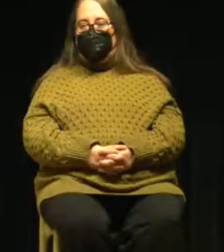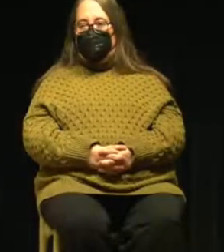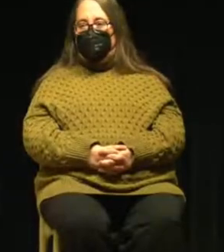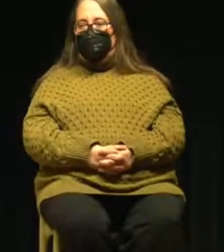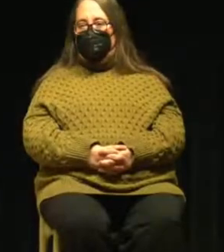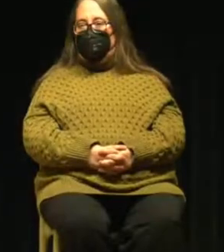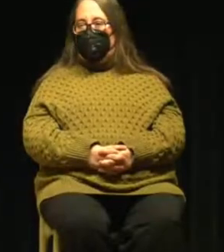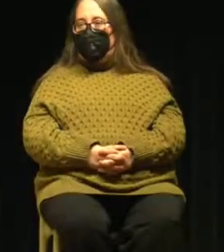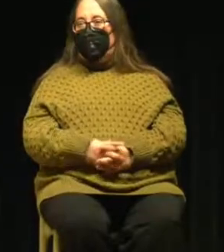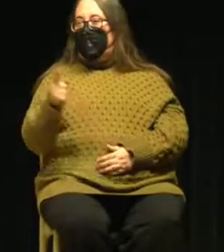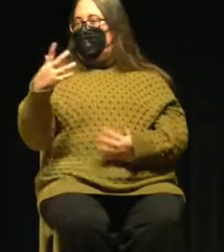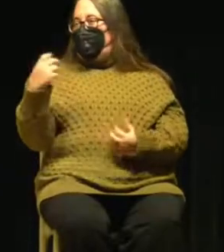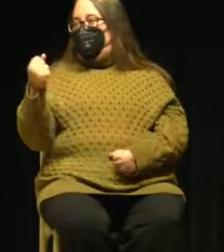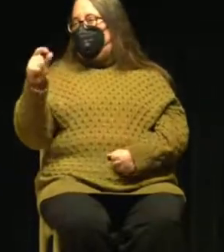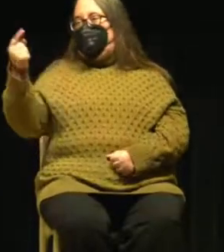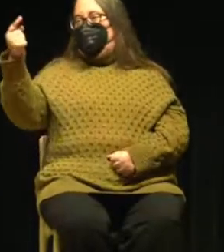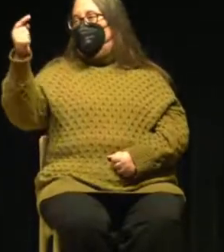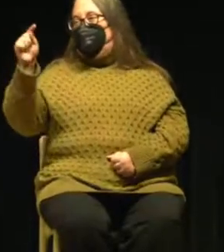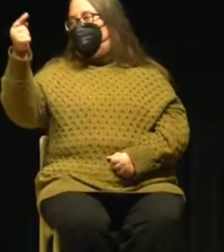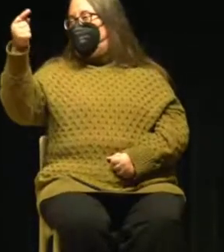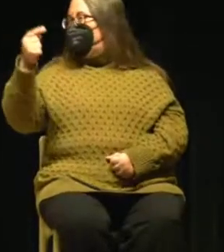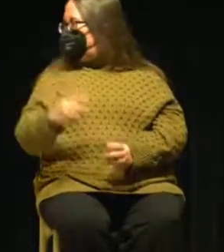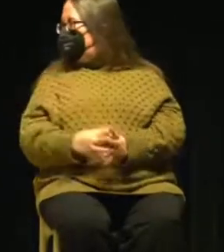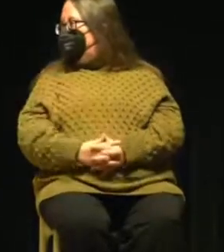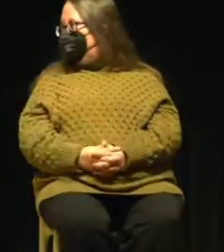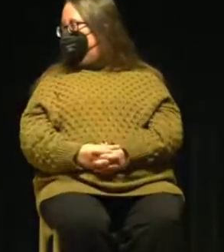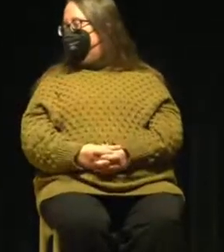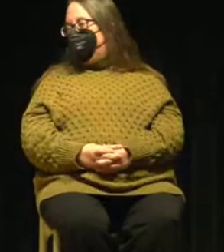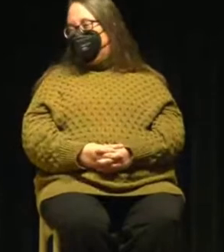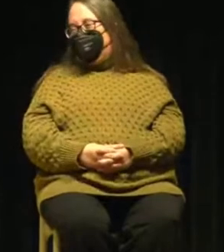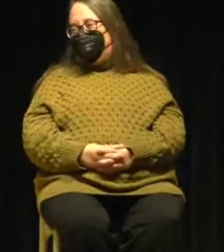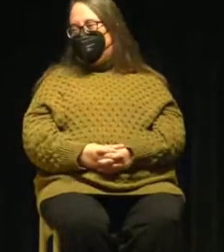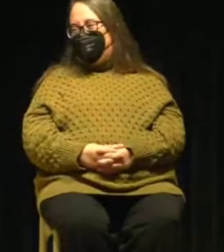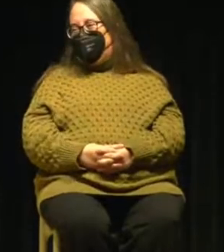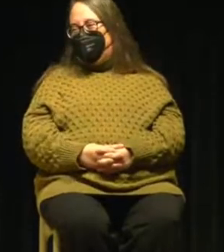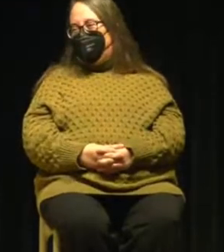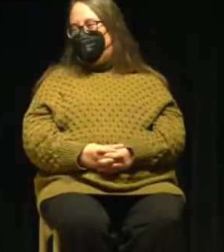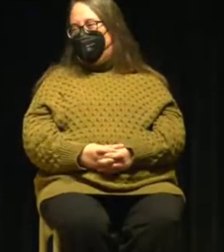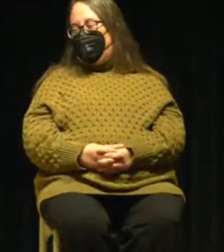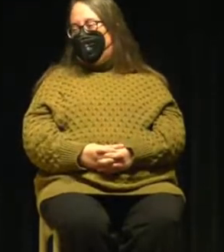All right, a brave soul. The first one is always tough, and then like it opens it up.